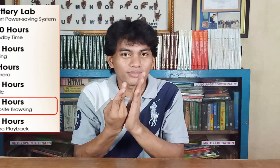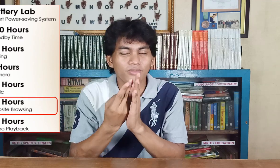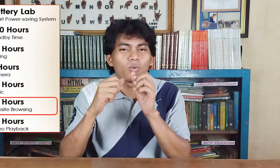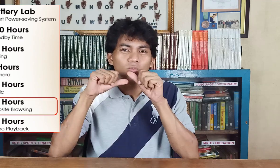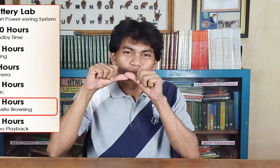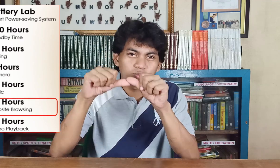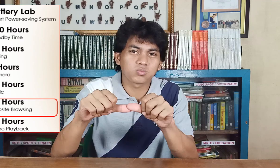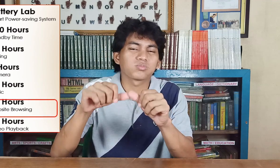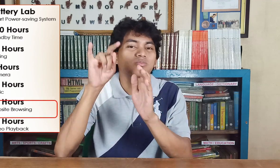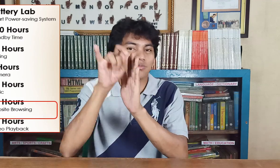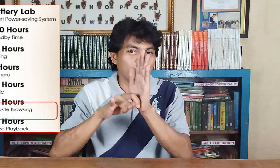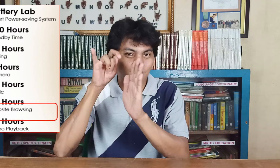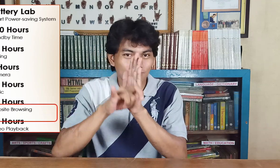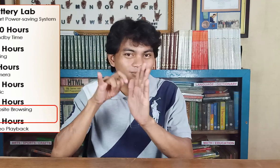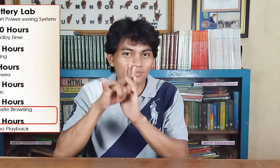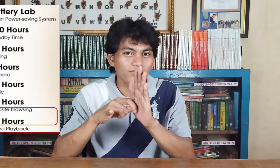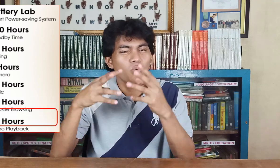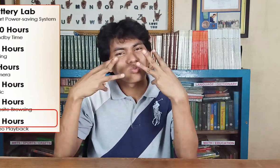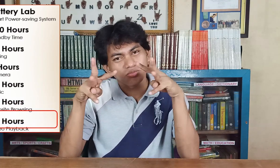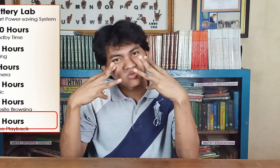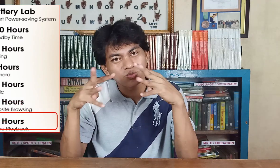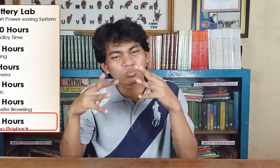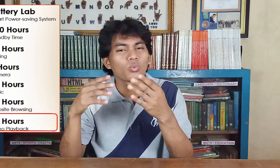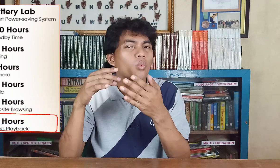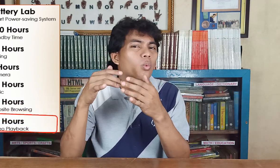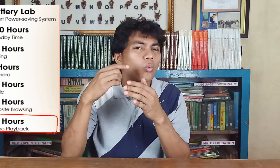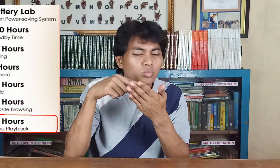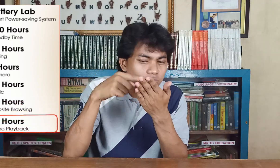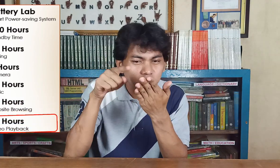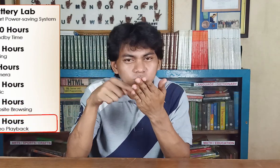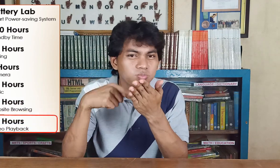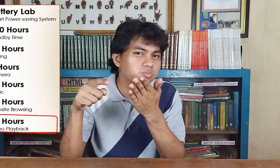And 14 hours of continued video and YouTube watch.